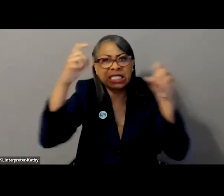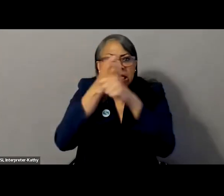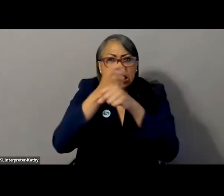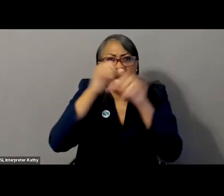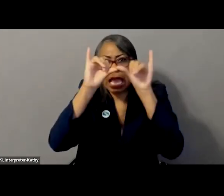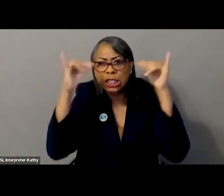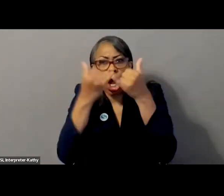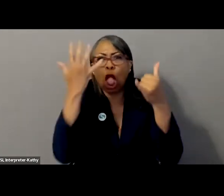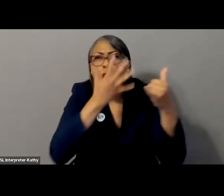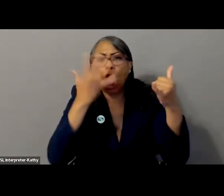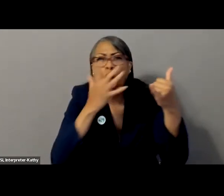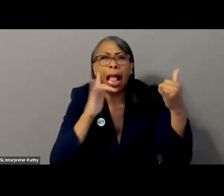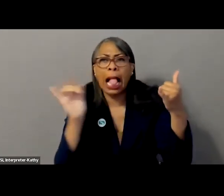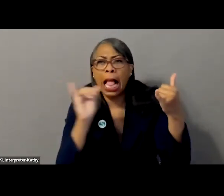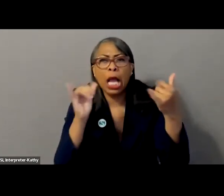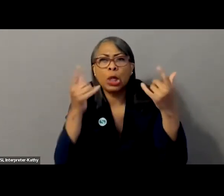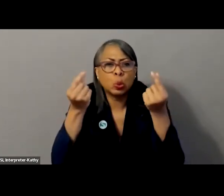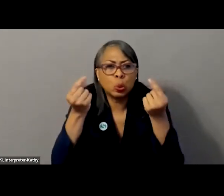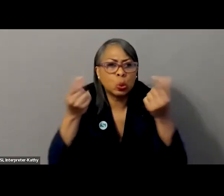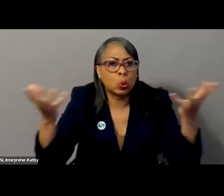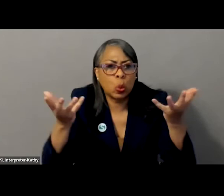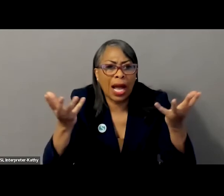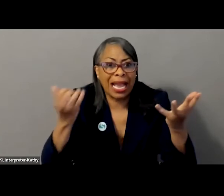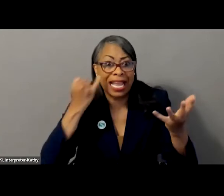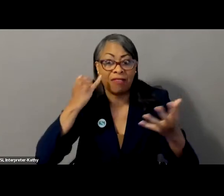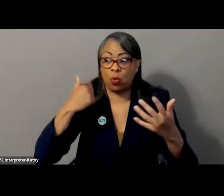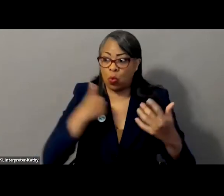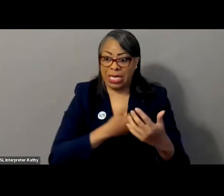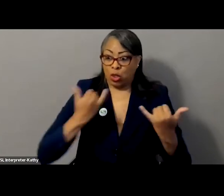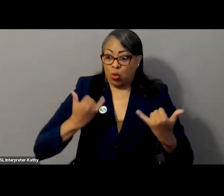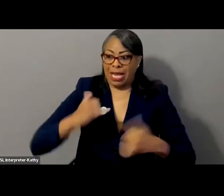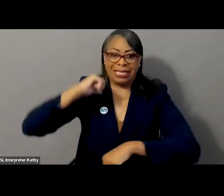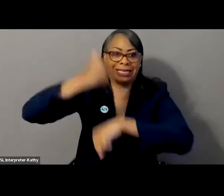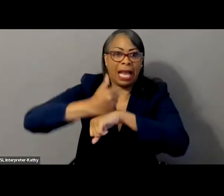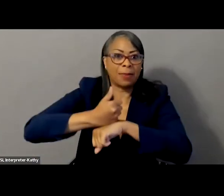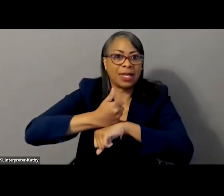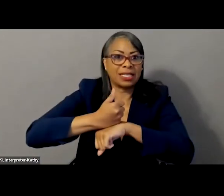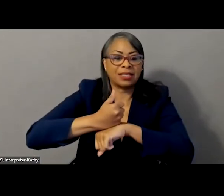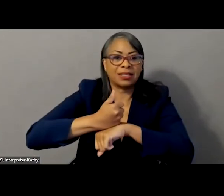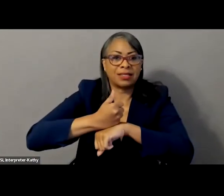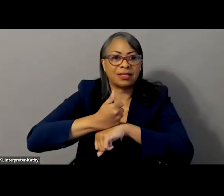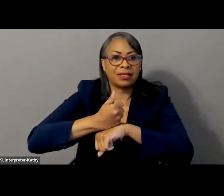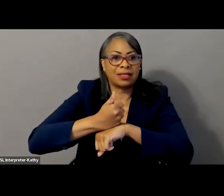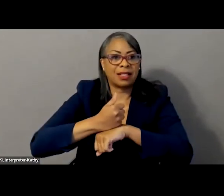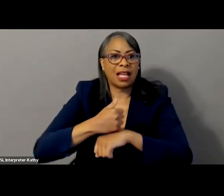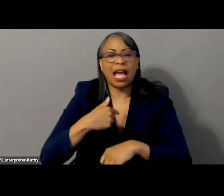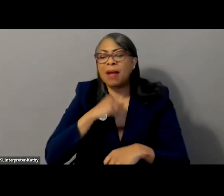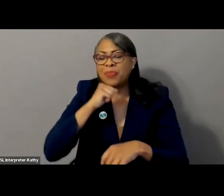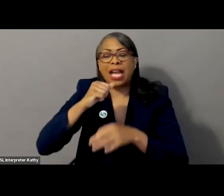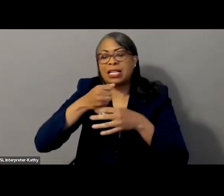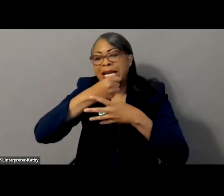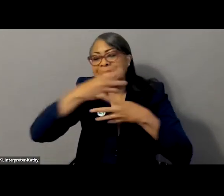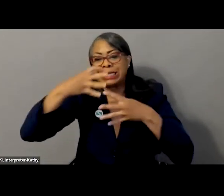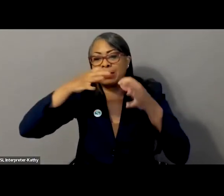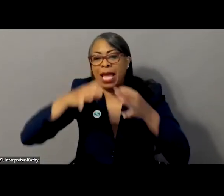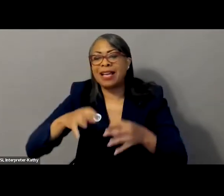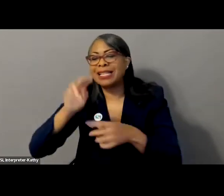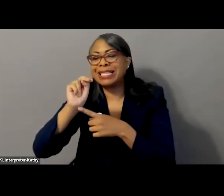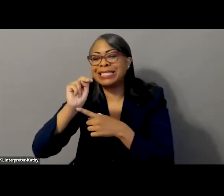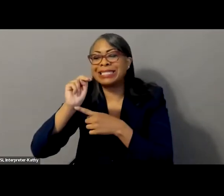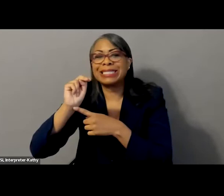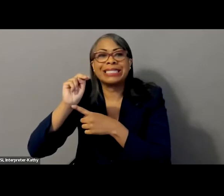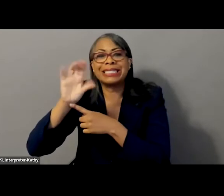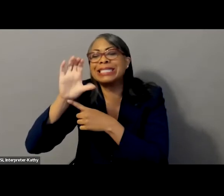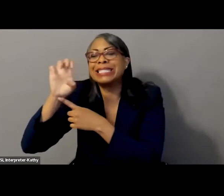would be and what it would do if it was established today. Not starting with what NCES is, but starting with what we think